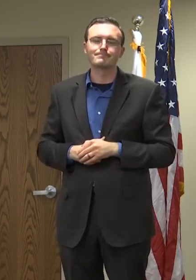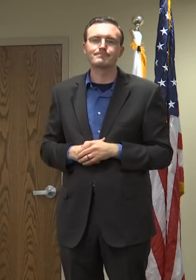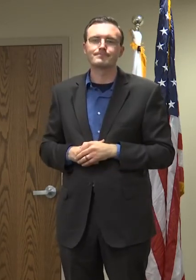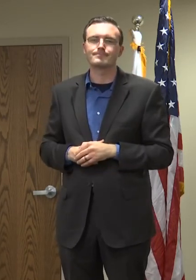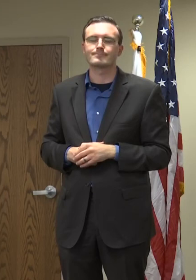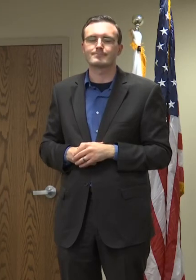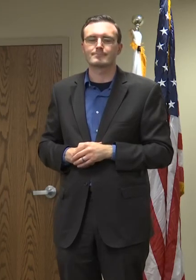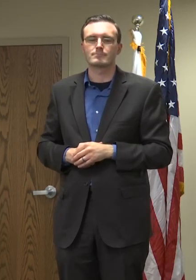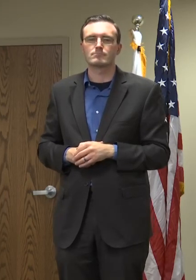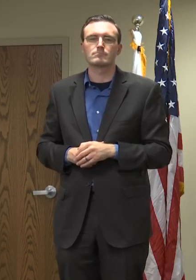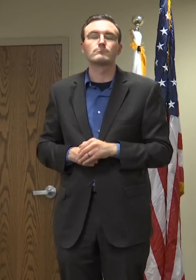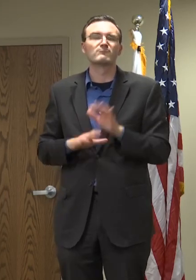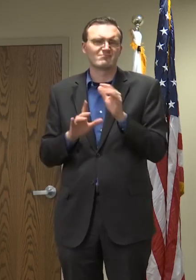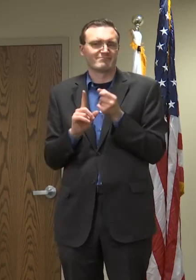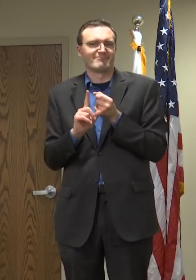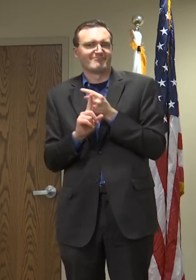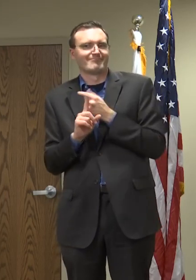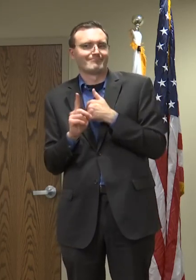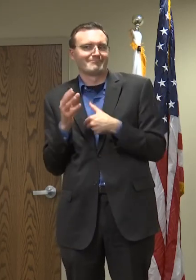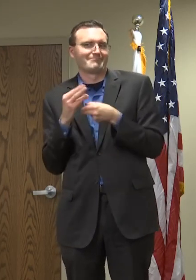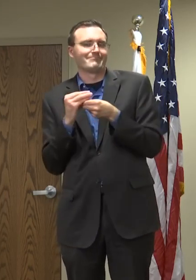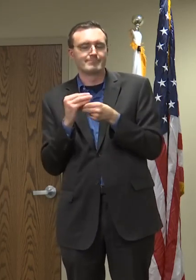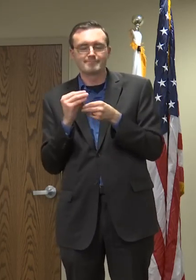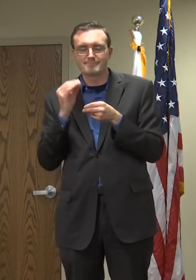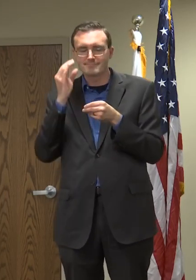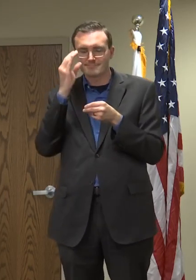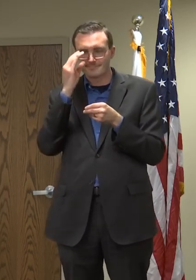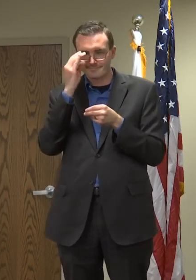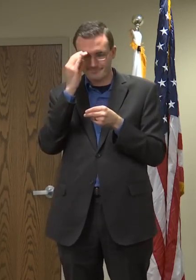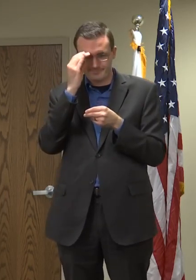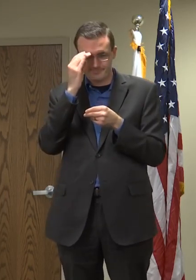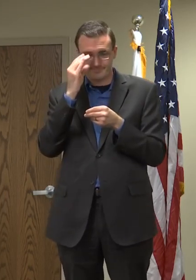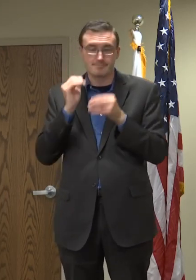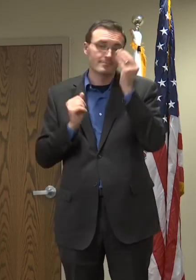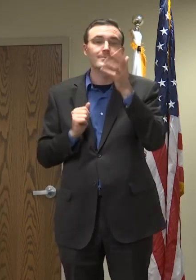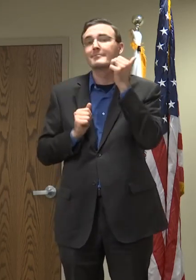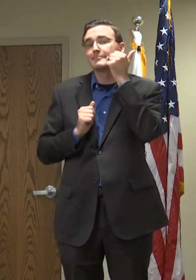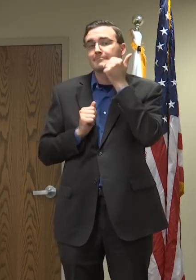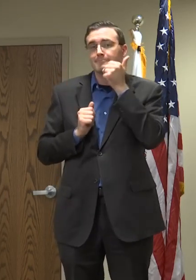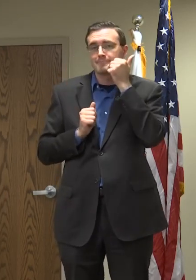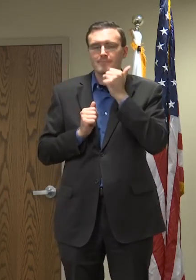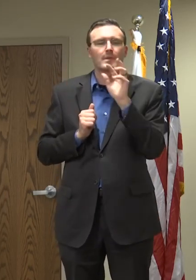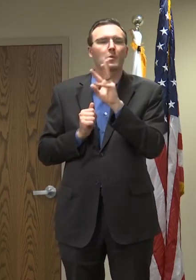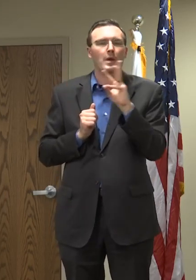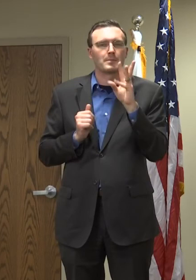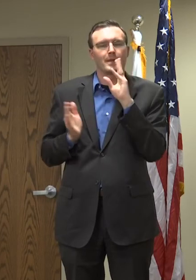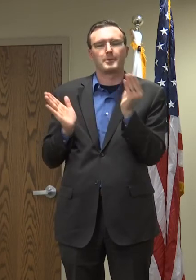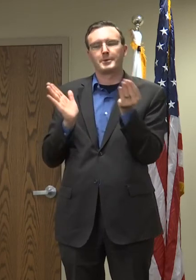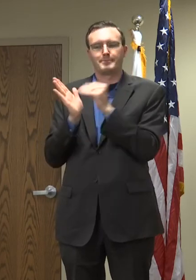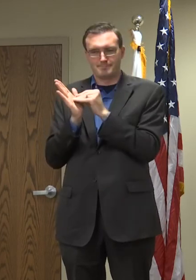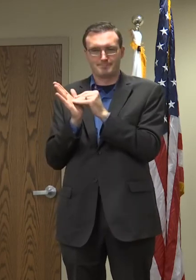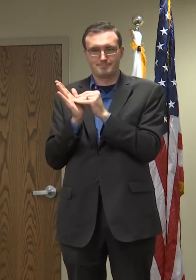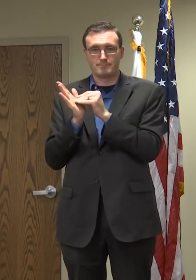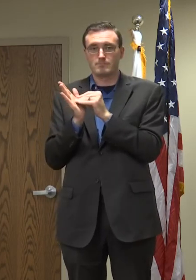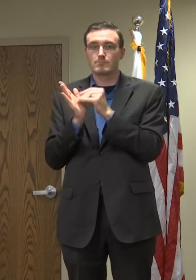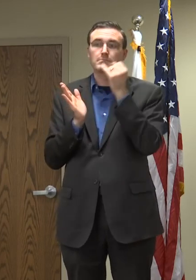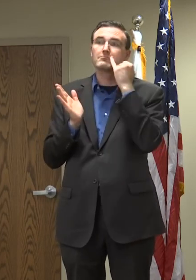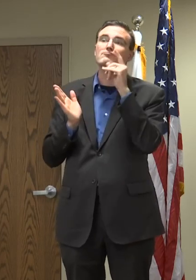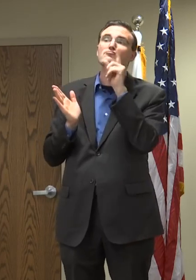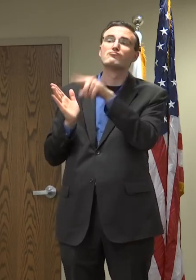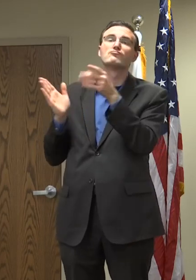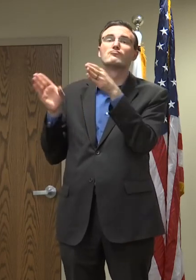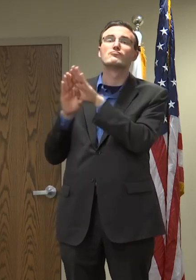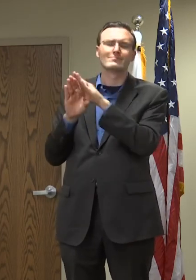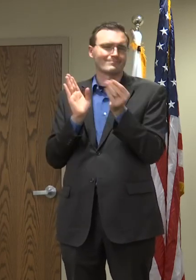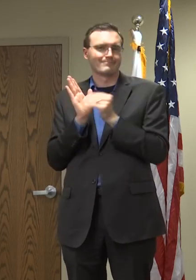And as a side, we do post it on our website every day if there's a closure. We will post what they're being